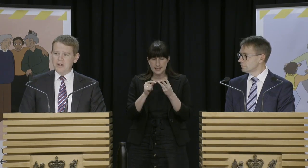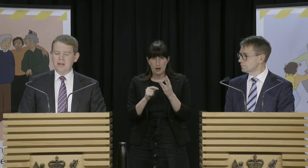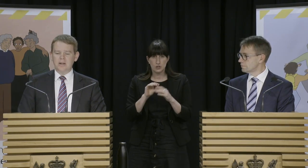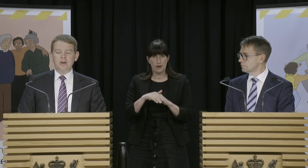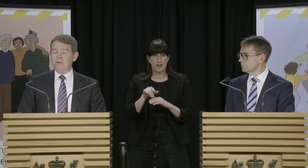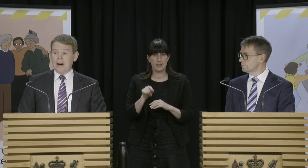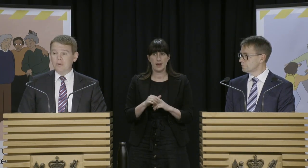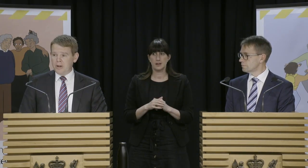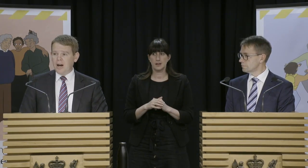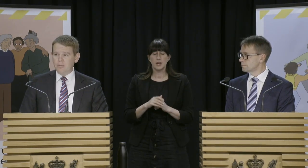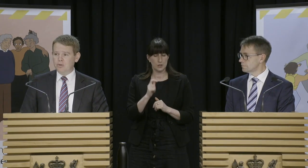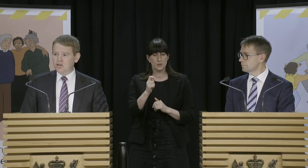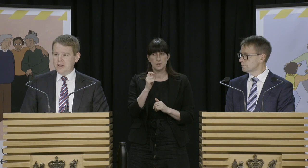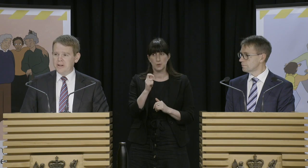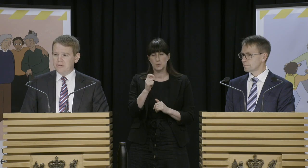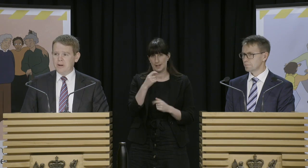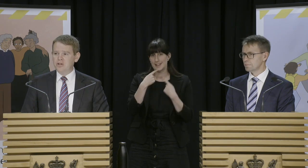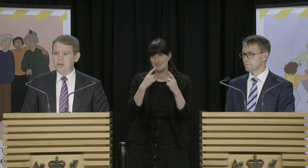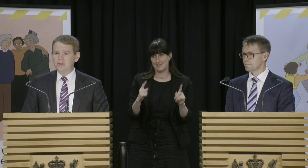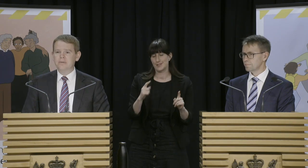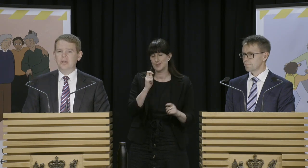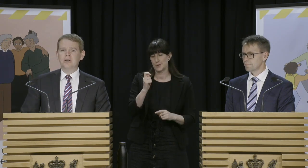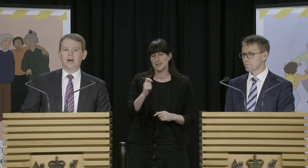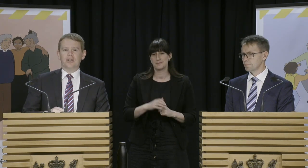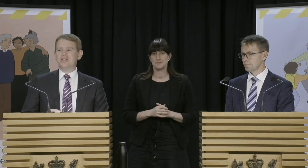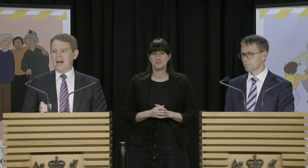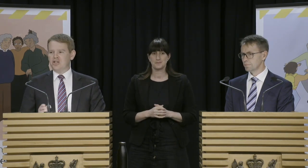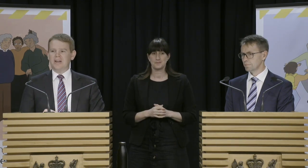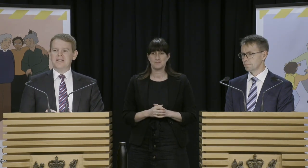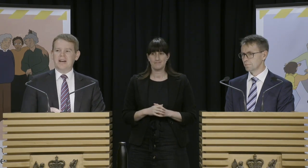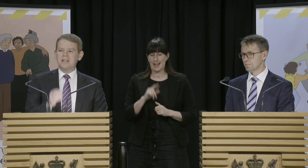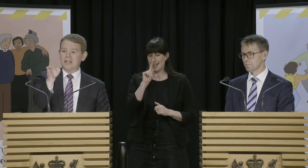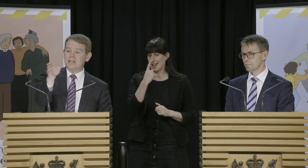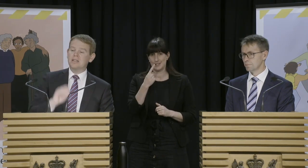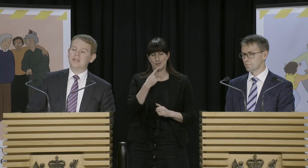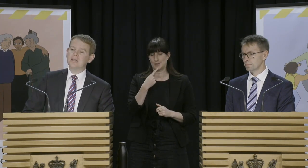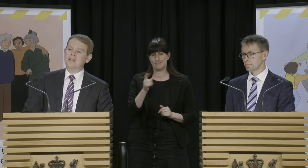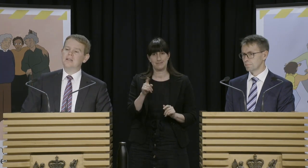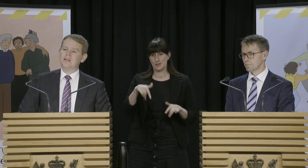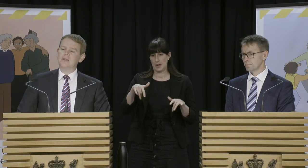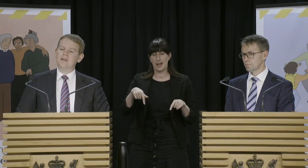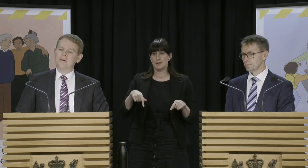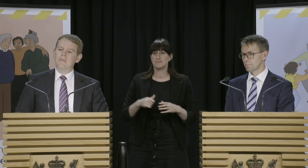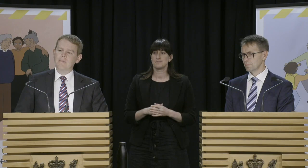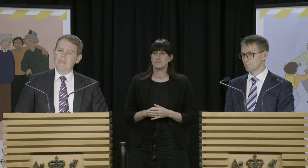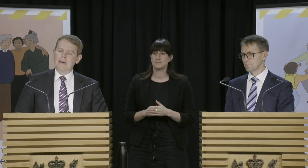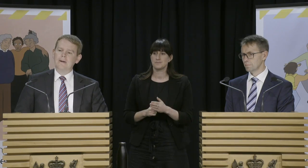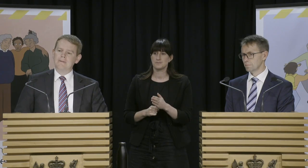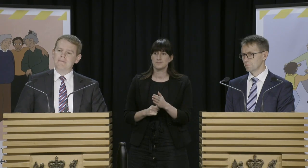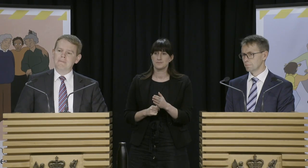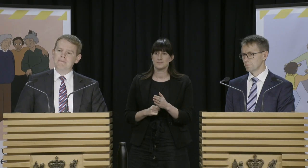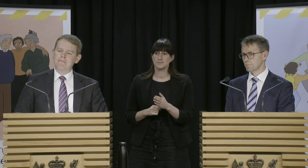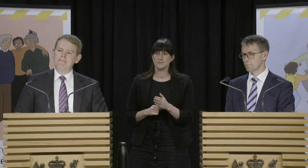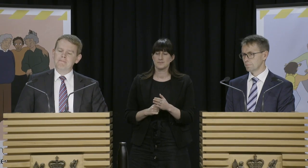details of that. We're not far from being able to share that information, though. So I just can't share that today. Yes. Your statements that we will